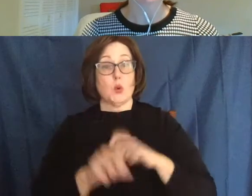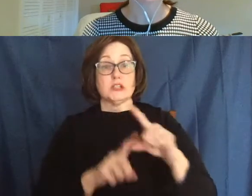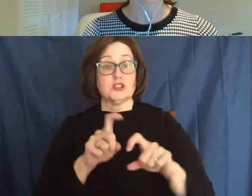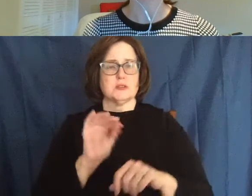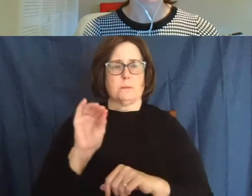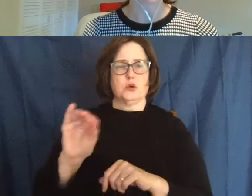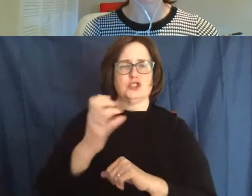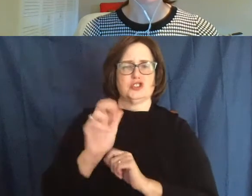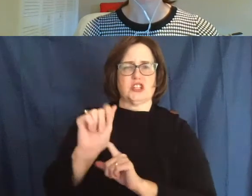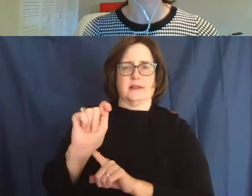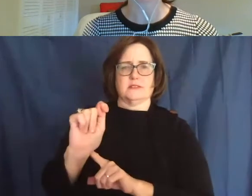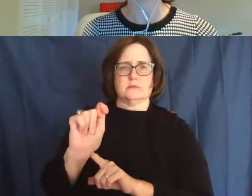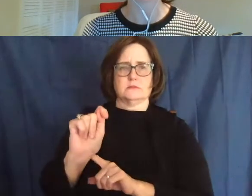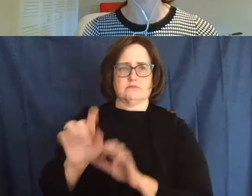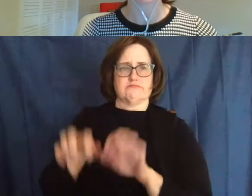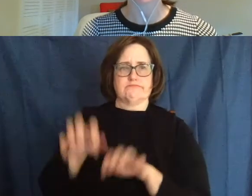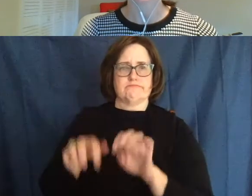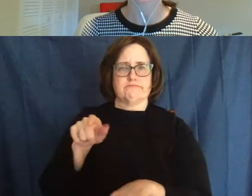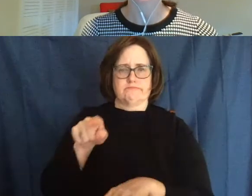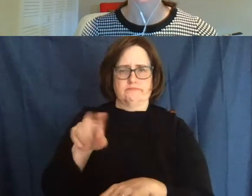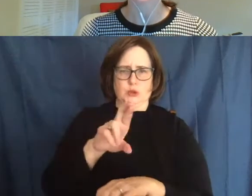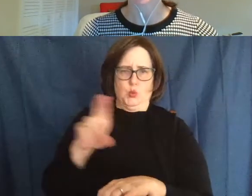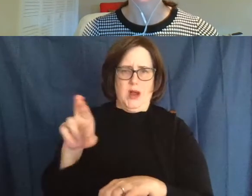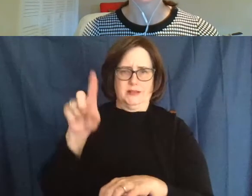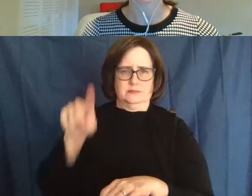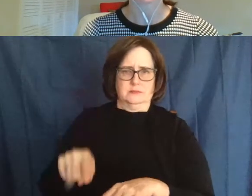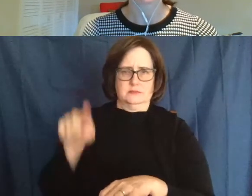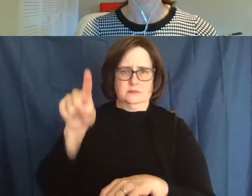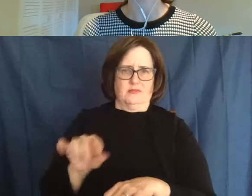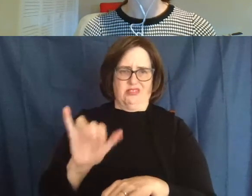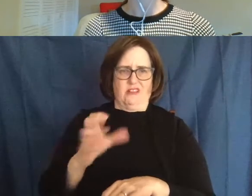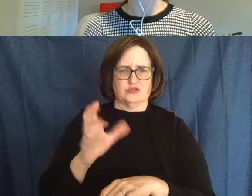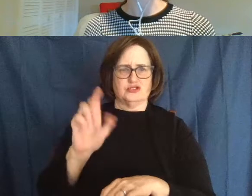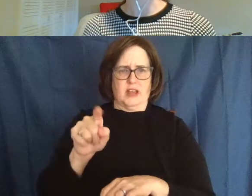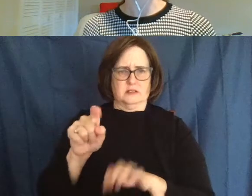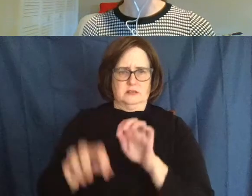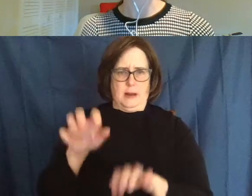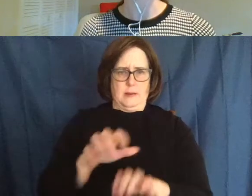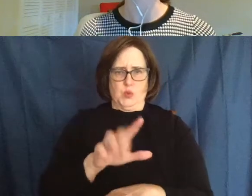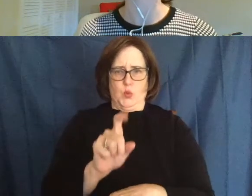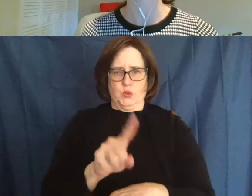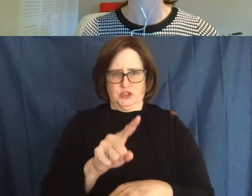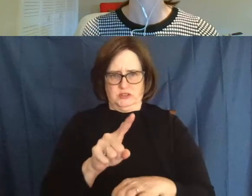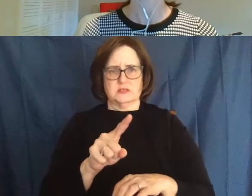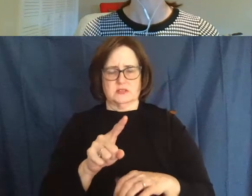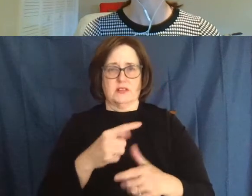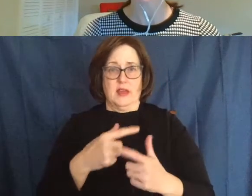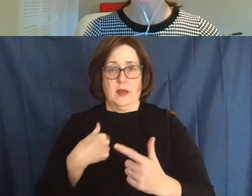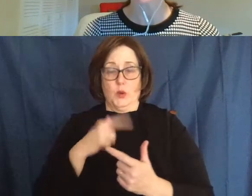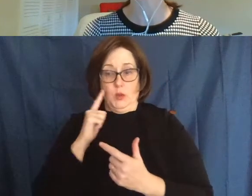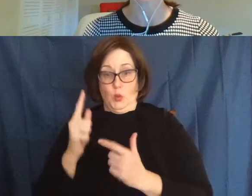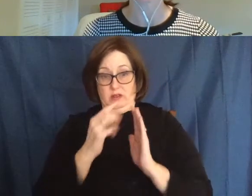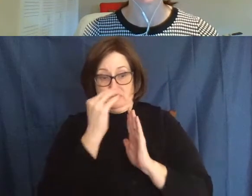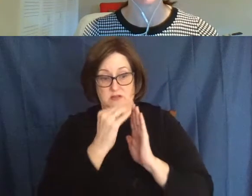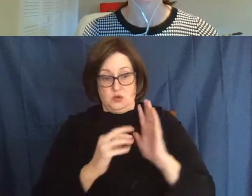chat box on the right-hand side of your screen. We will collect your questions so that they can be addressed during the roundtable portion. You will